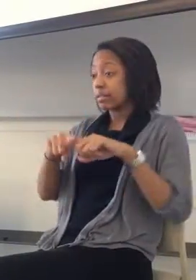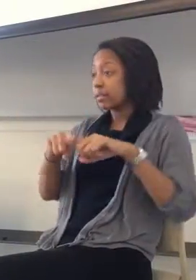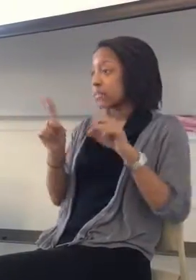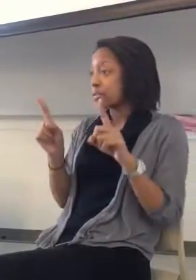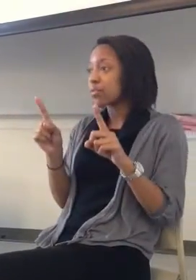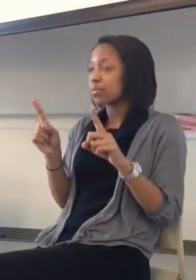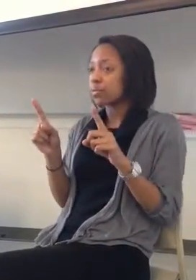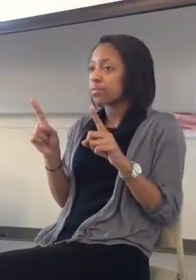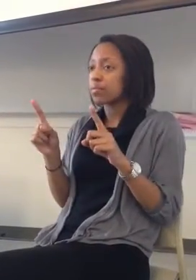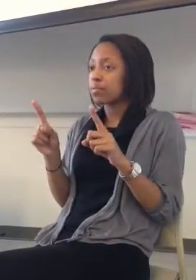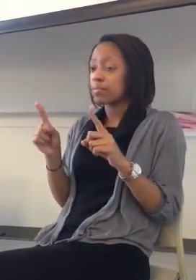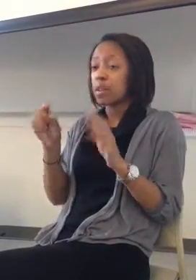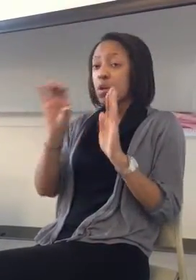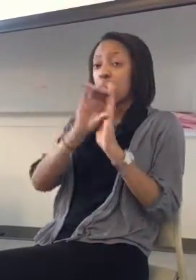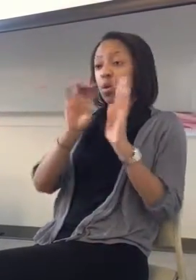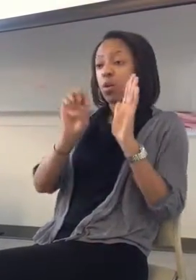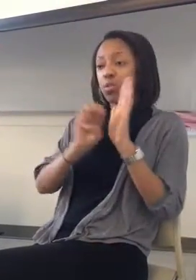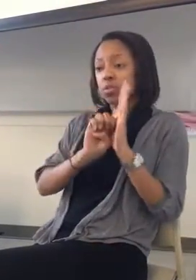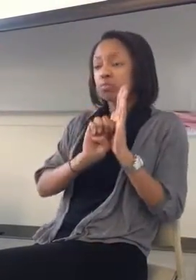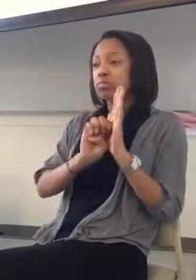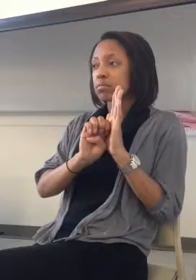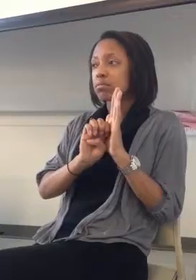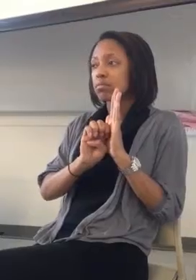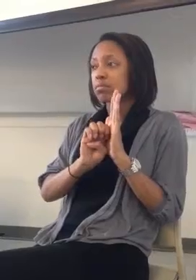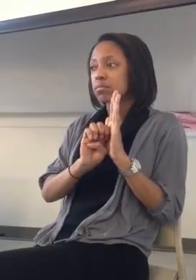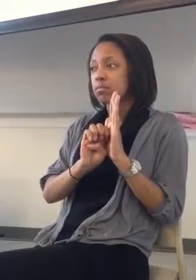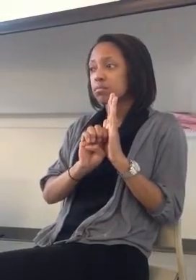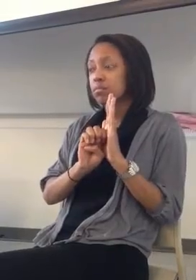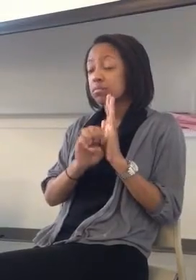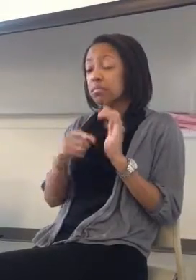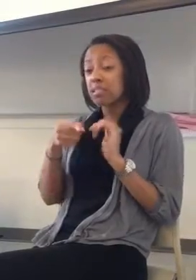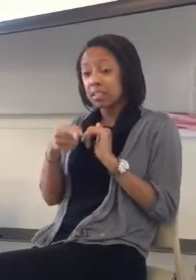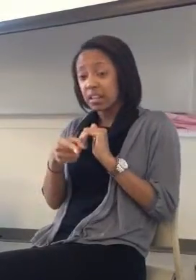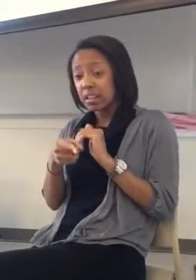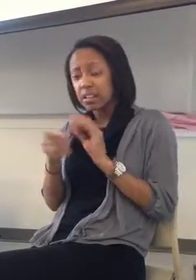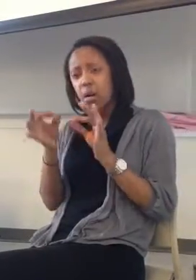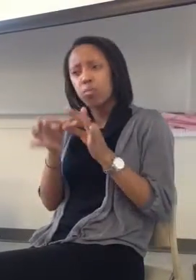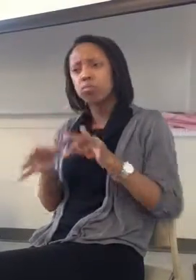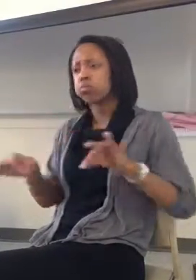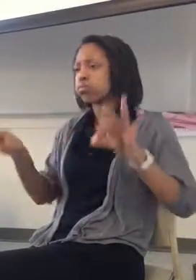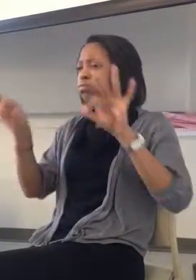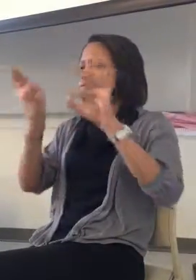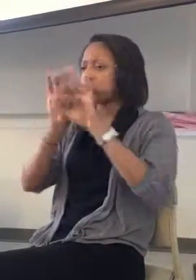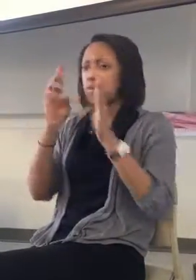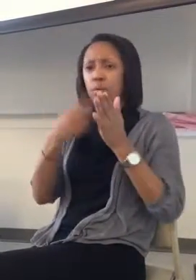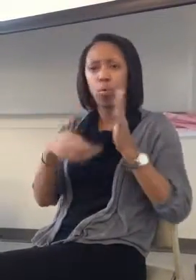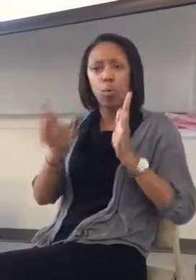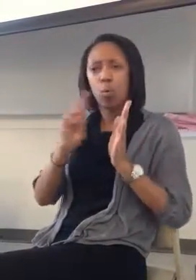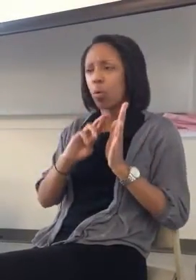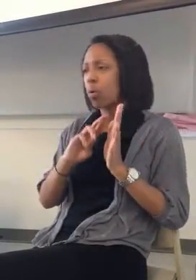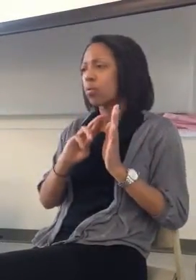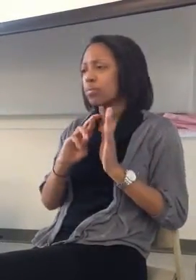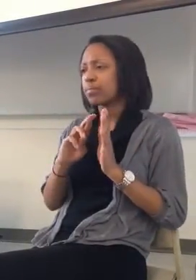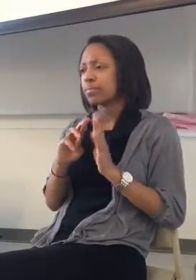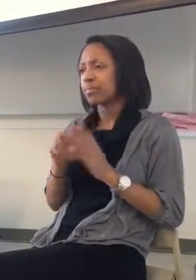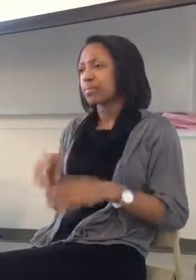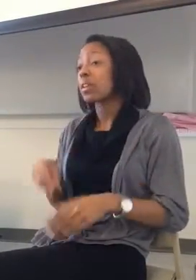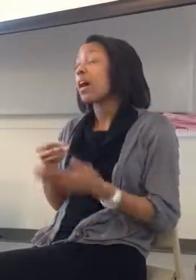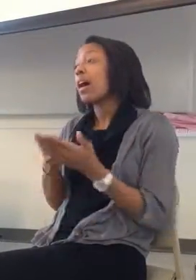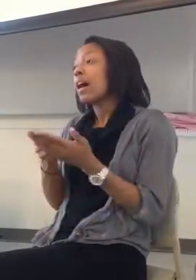And the Code of Ethics plays a huge part in that. To be honest with you, I take a lot of pride in